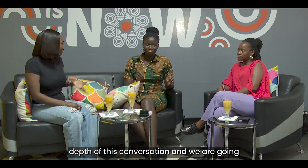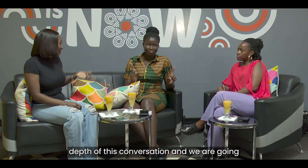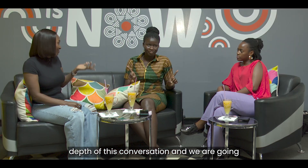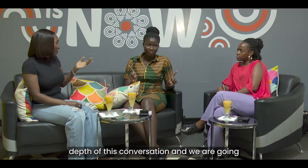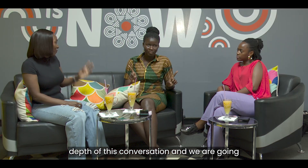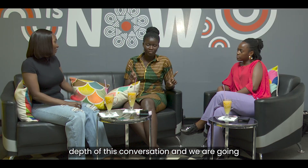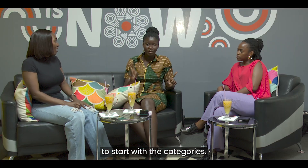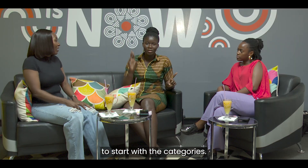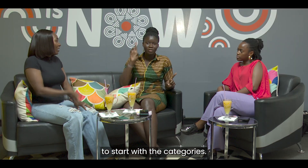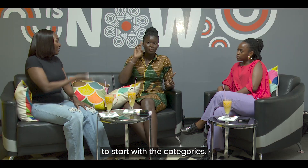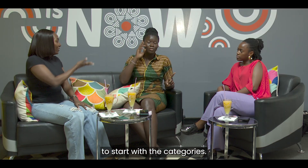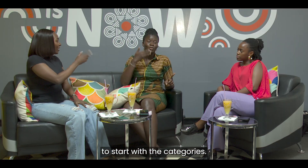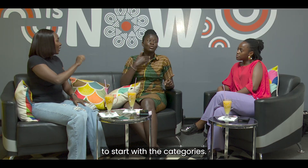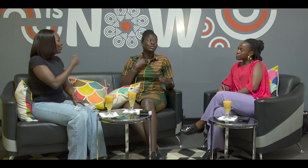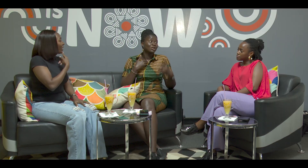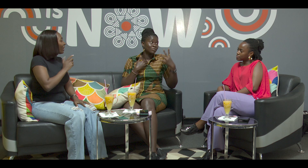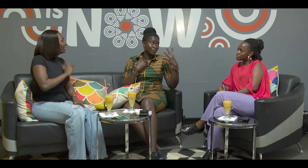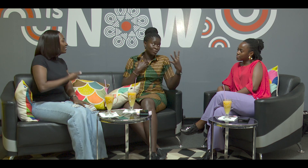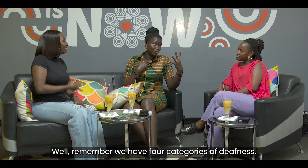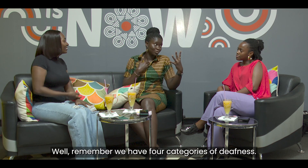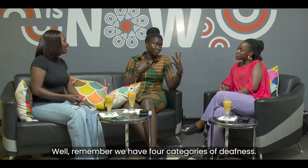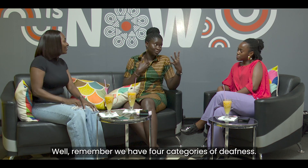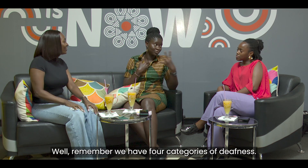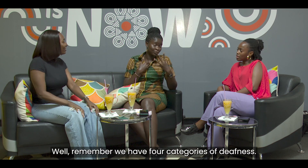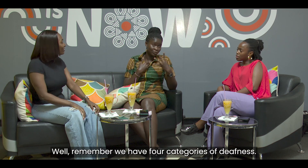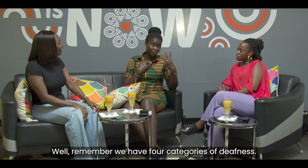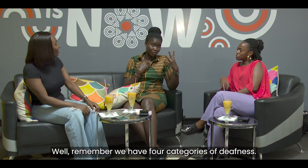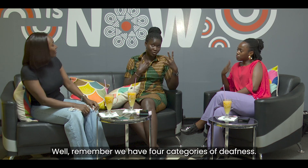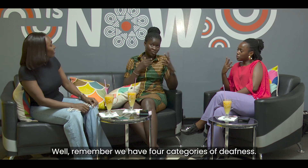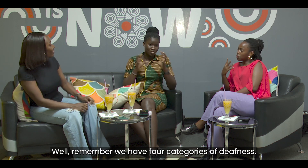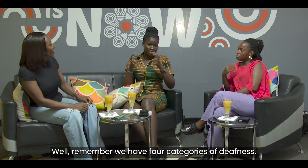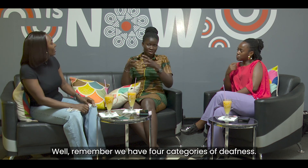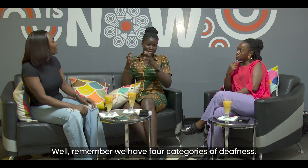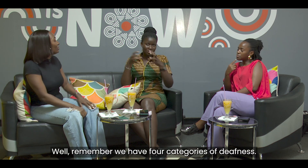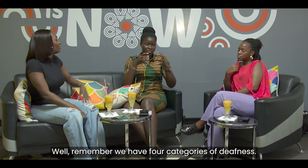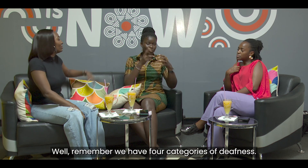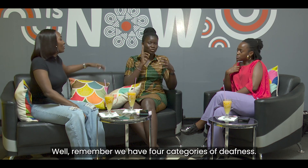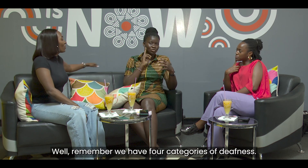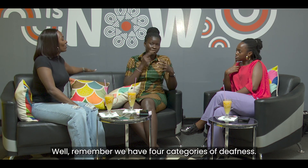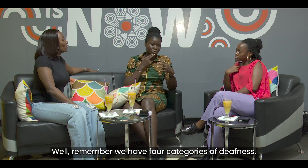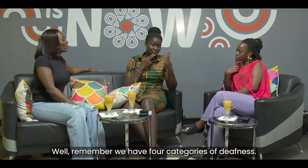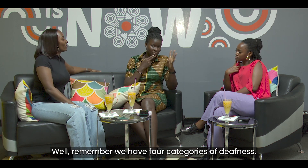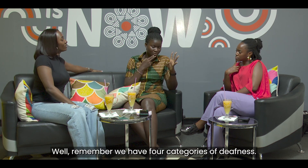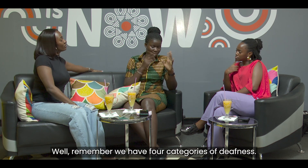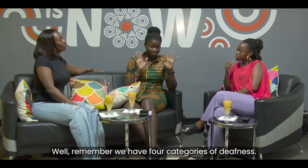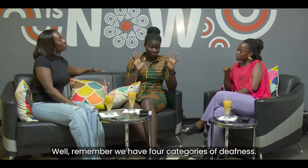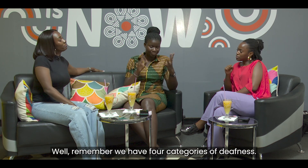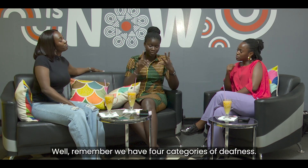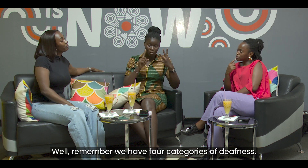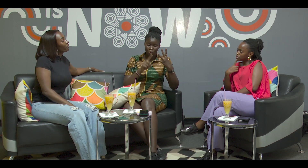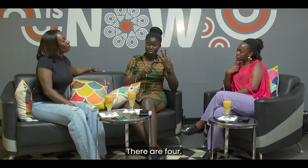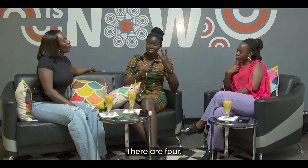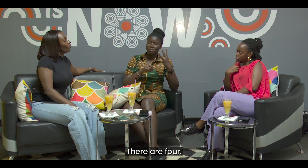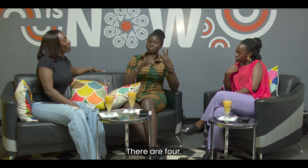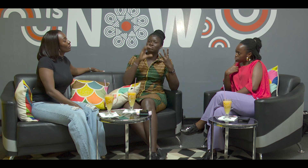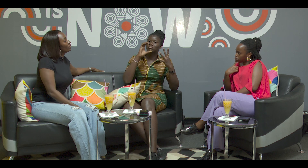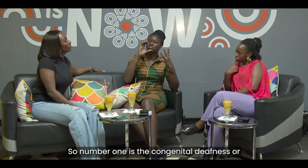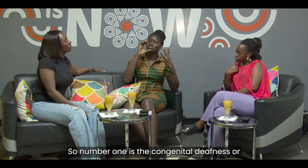And we are going to start with the categories. Well, remember, we have 4 categories of deafness. There are 4. So number 1